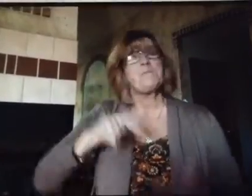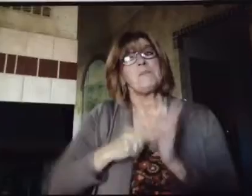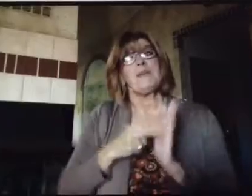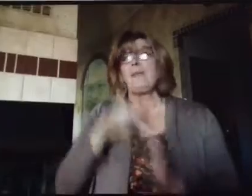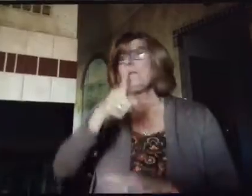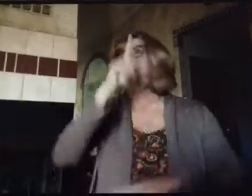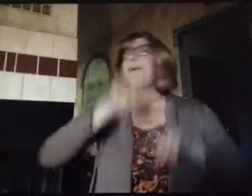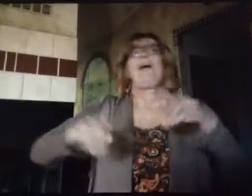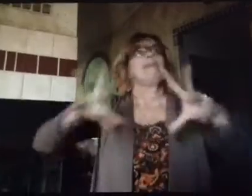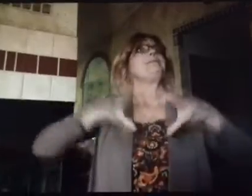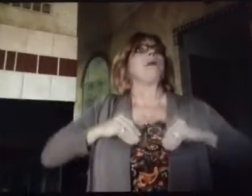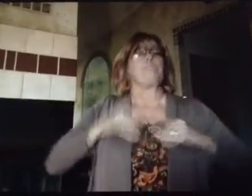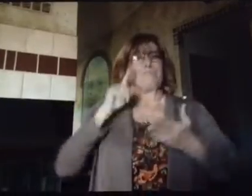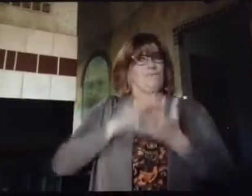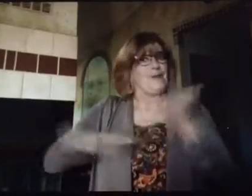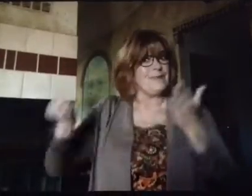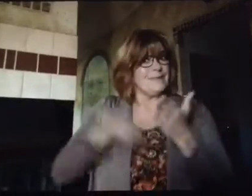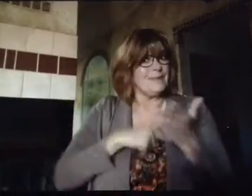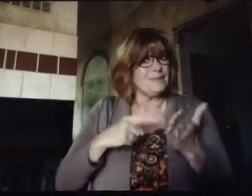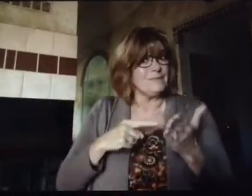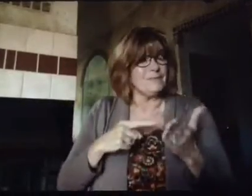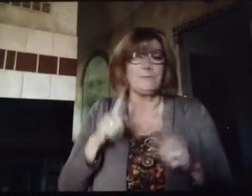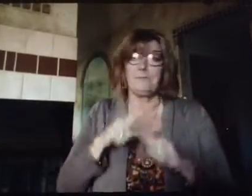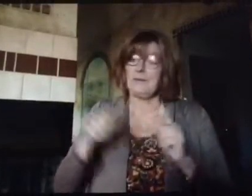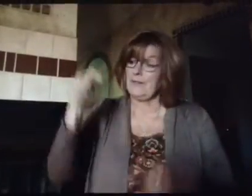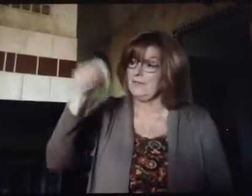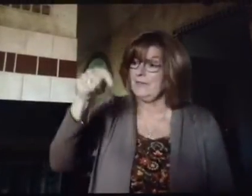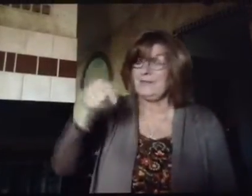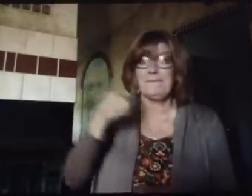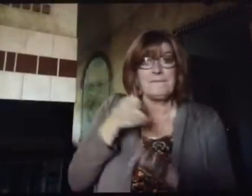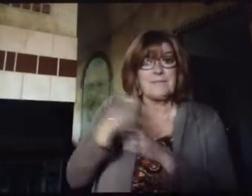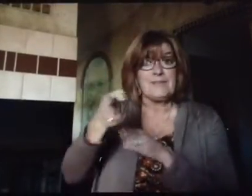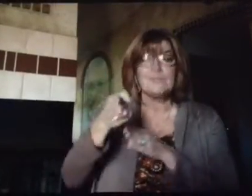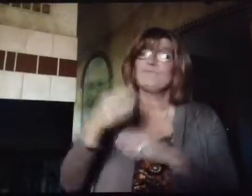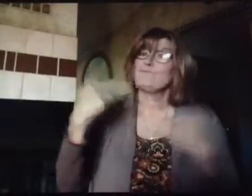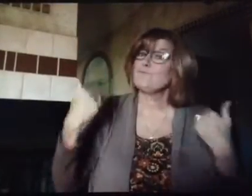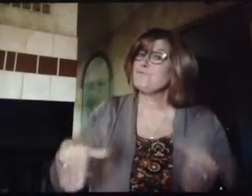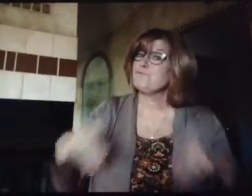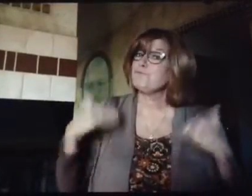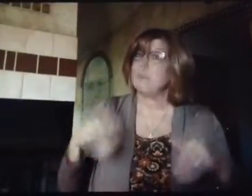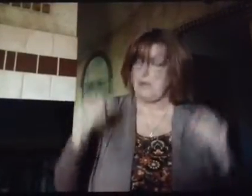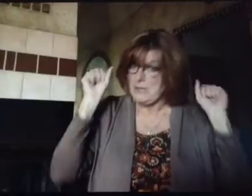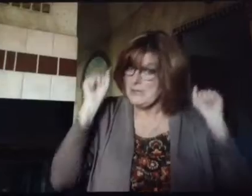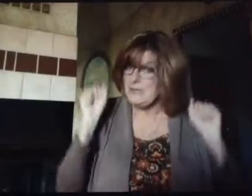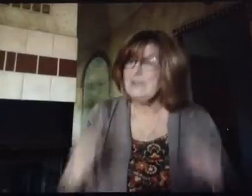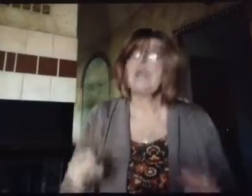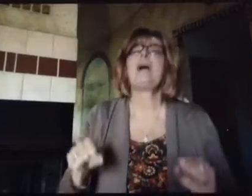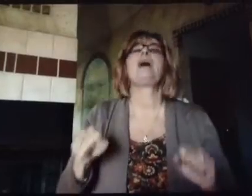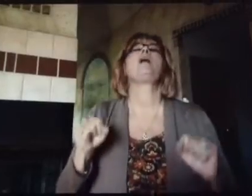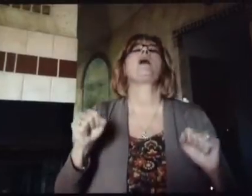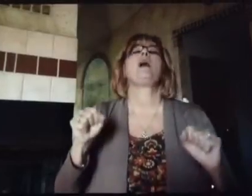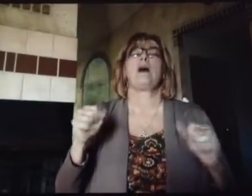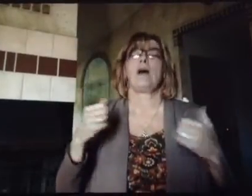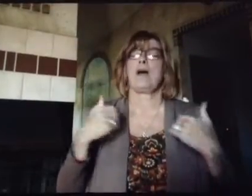Some people don't have what we call thick skin, and they're not willing to accept criticism.